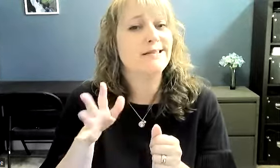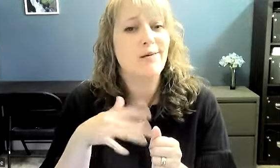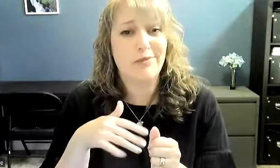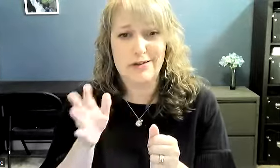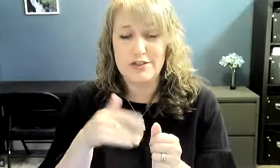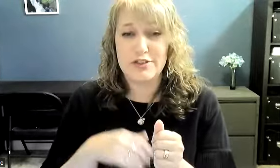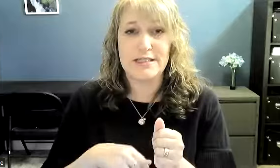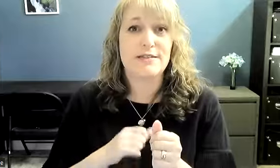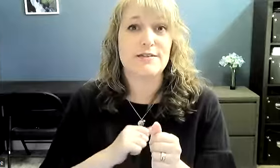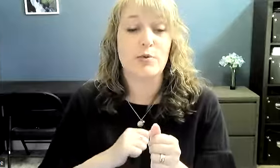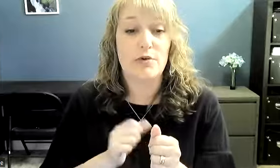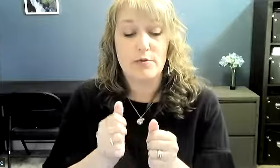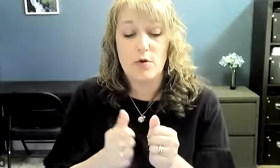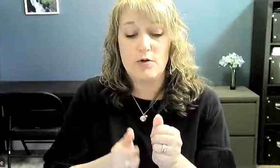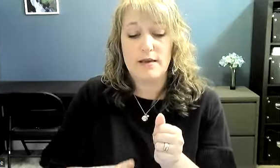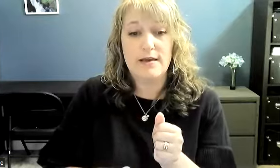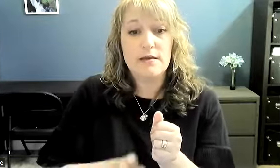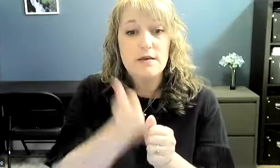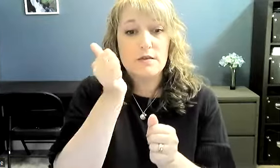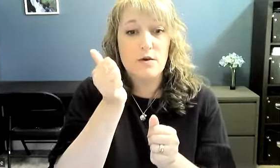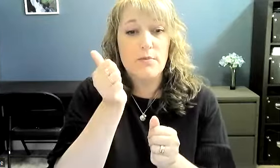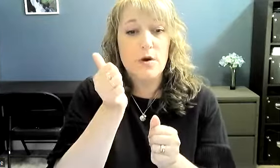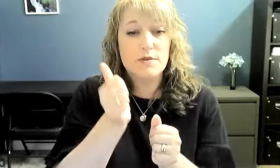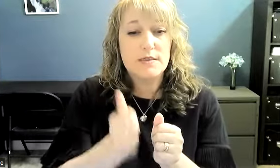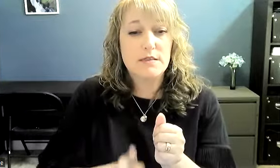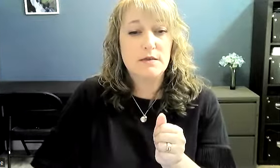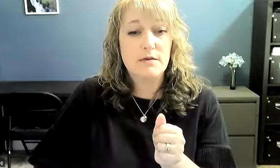out there. It's just in its supporting role, okay? So most.